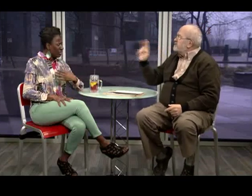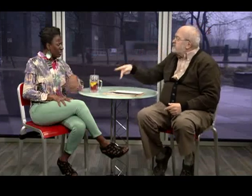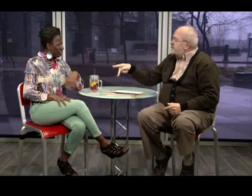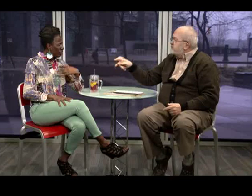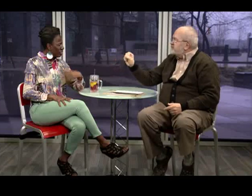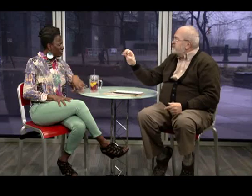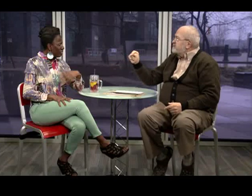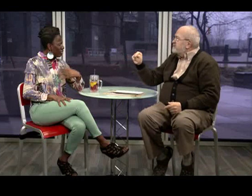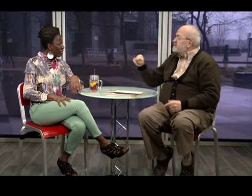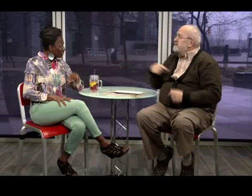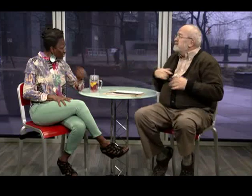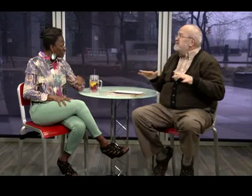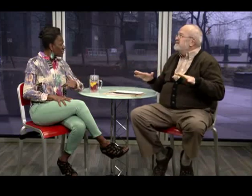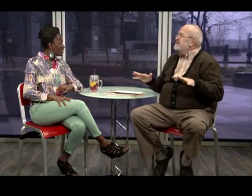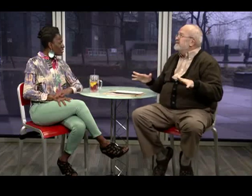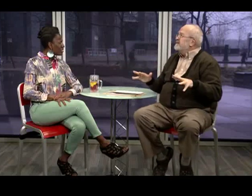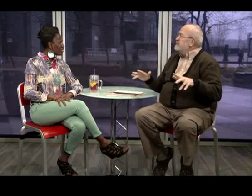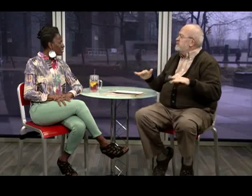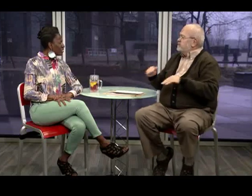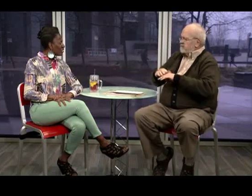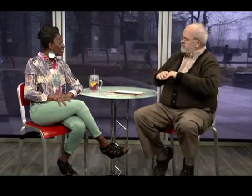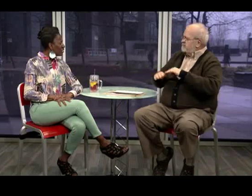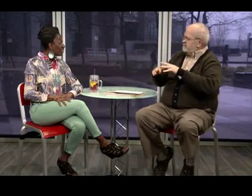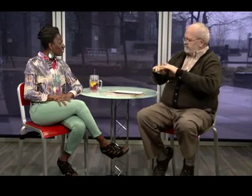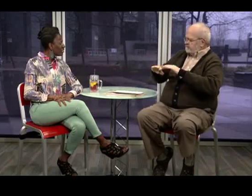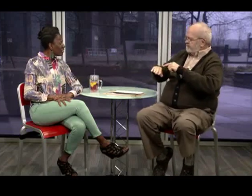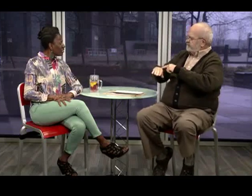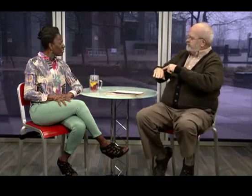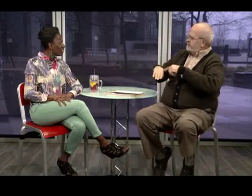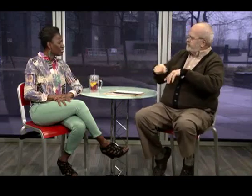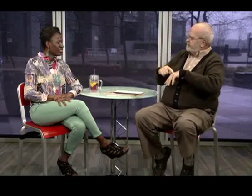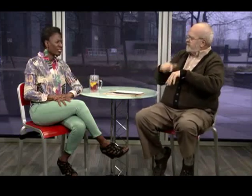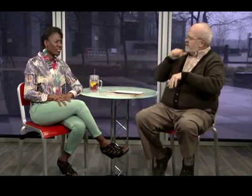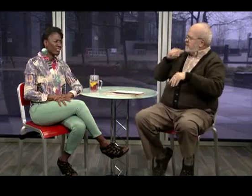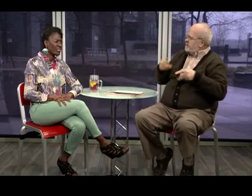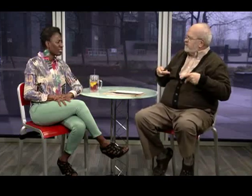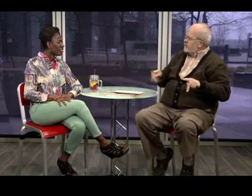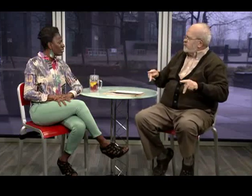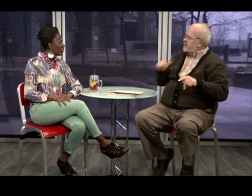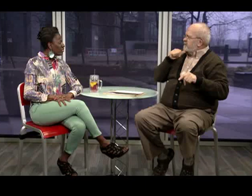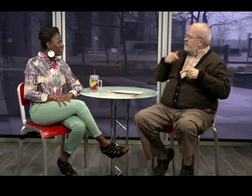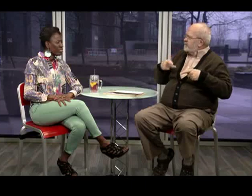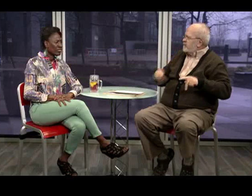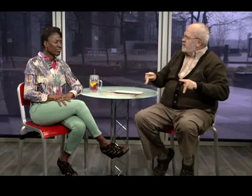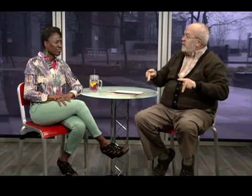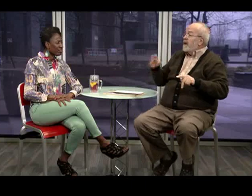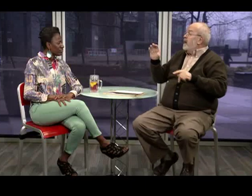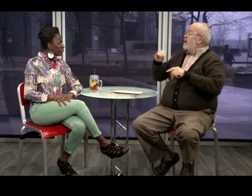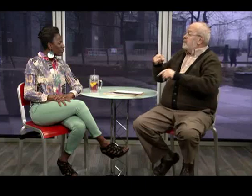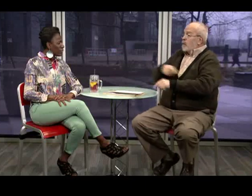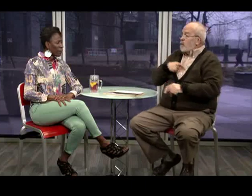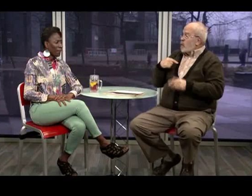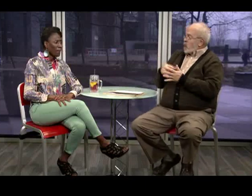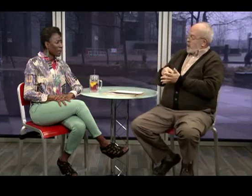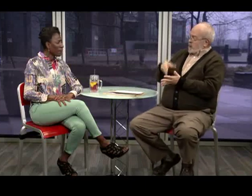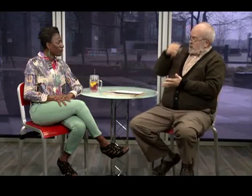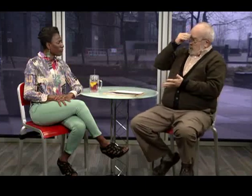fairly upsetting. Absolutely. And it was because I was trying to use my hands and sign.